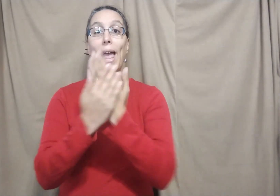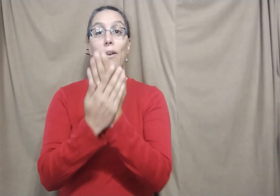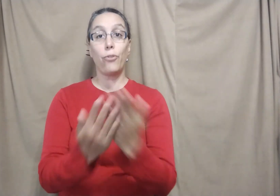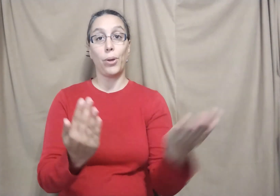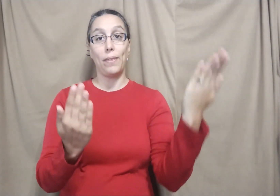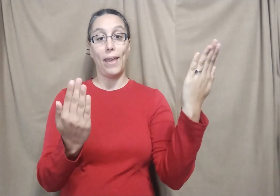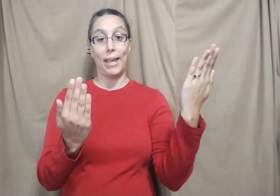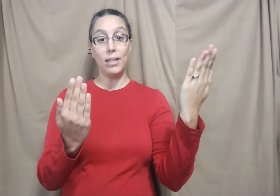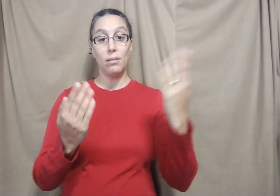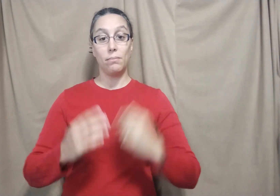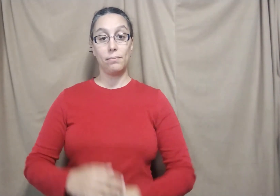everything,